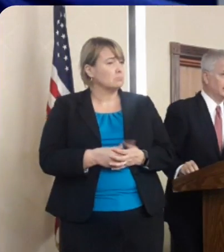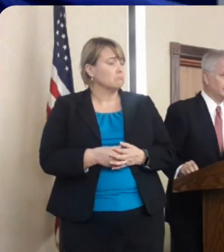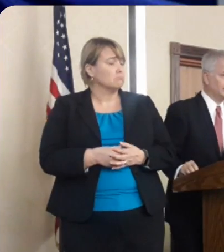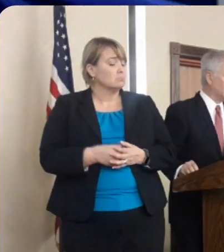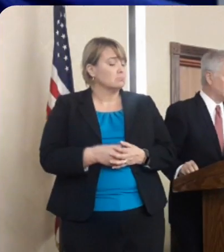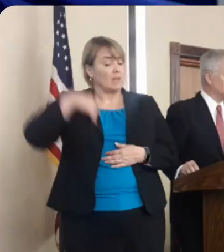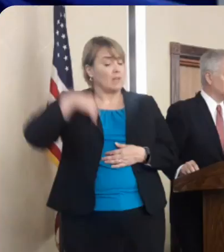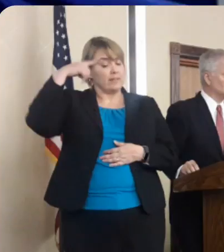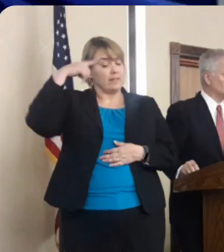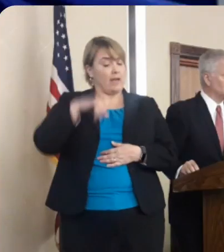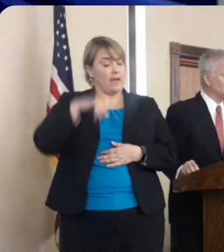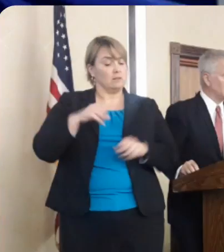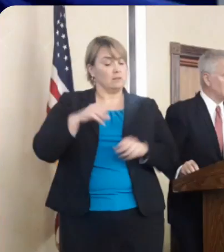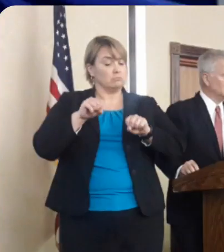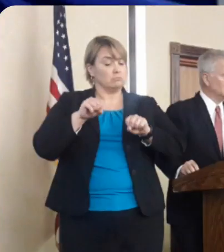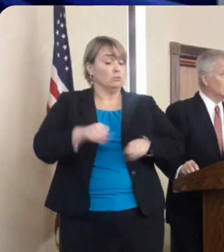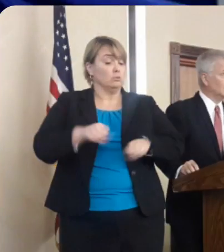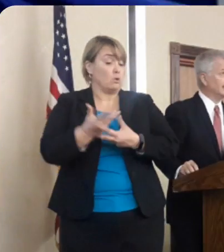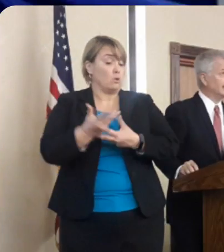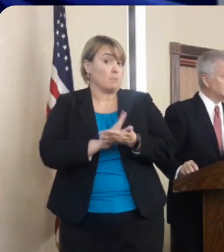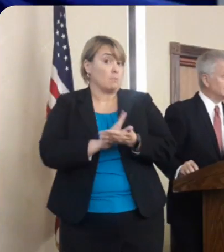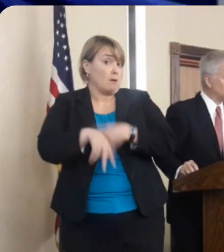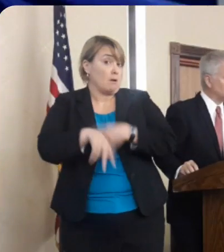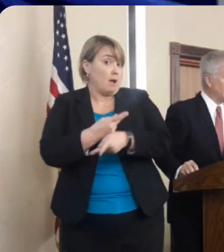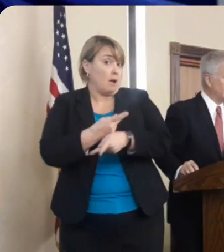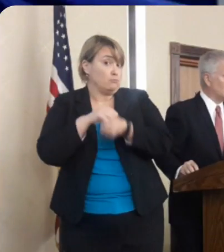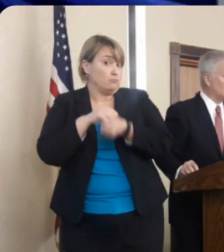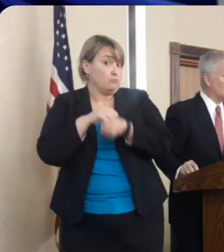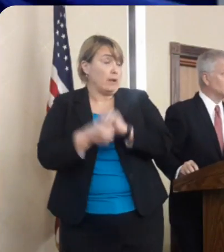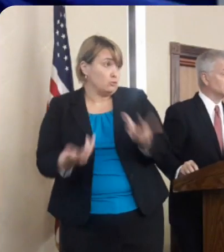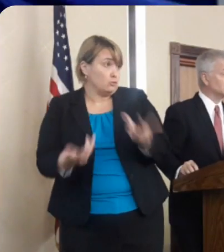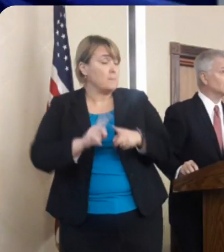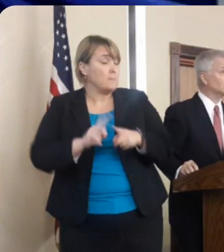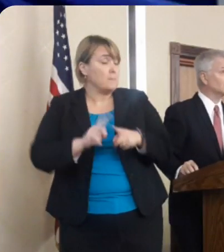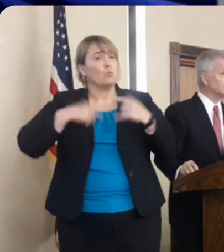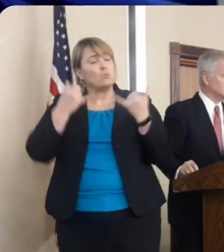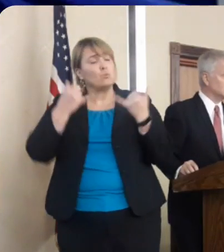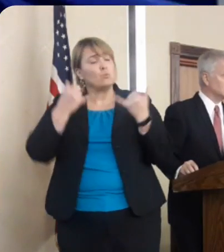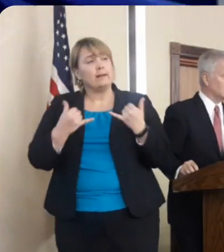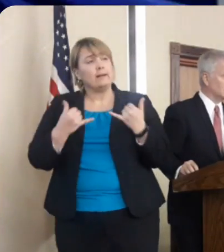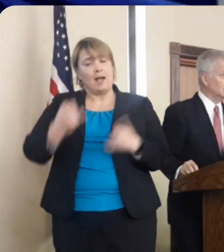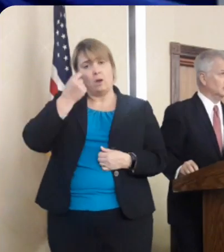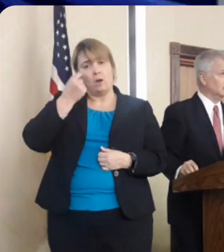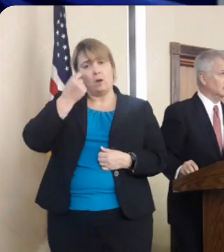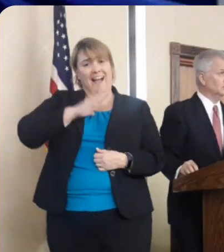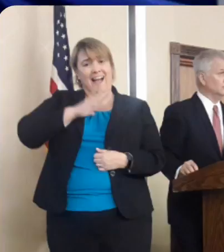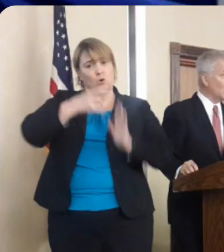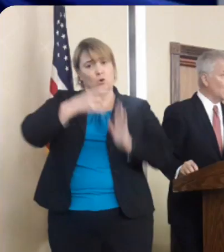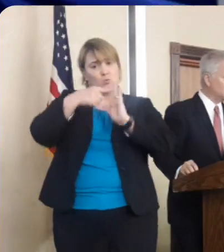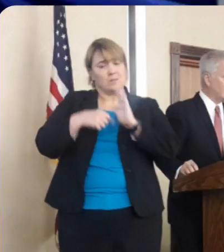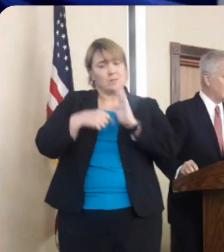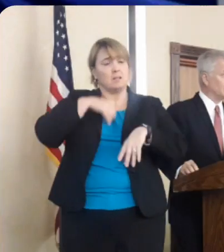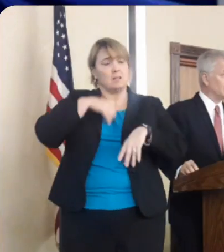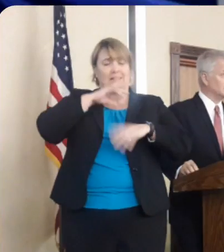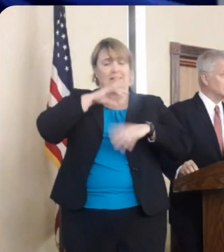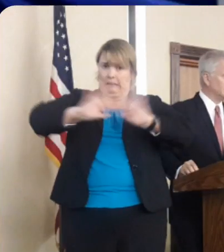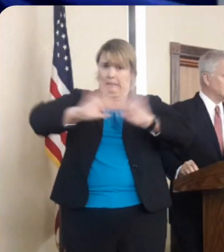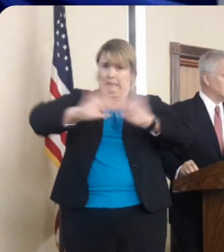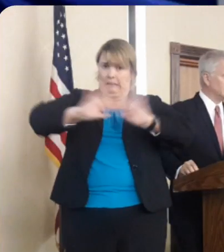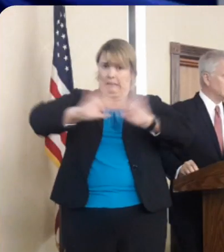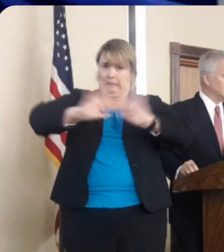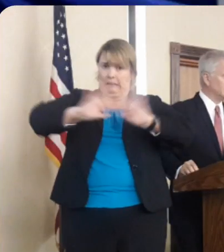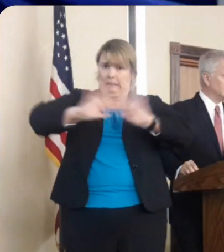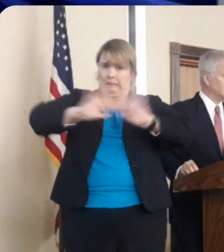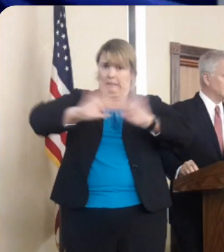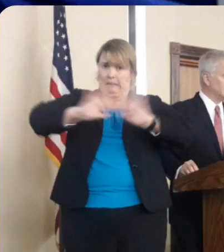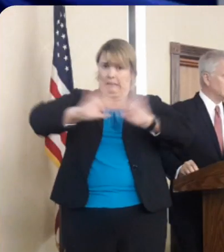being some sort of change. But as it sits right now, our rules are crystal clear. No staff member is allowed to influence in